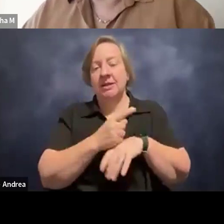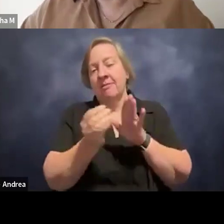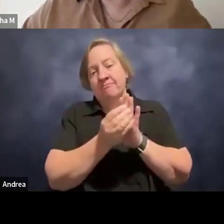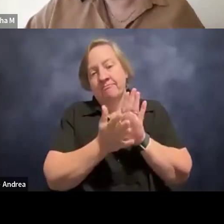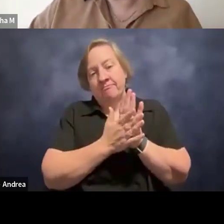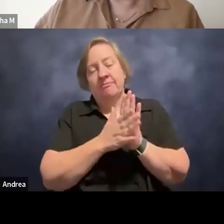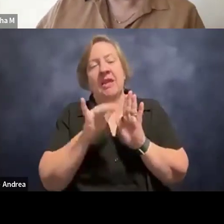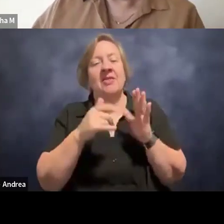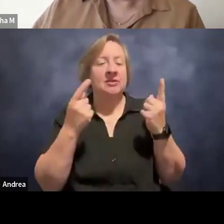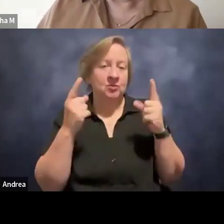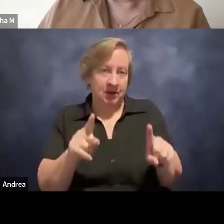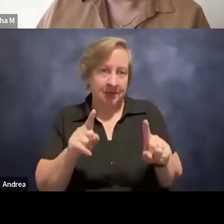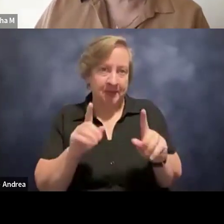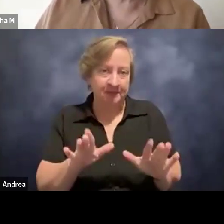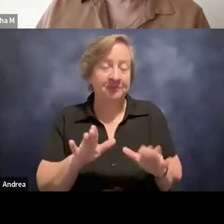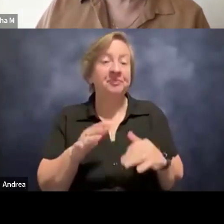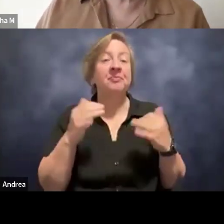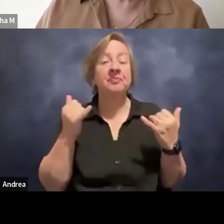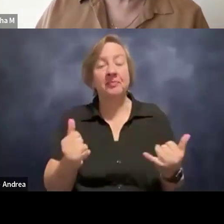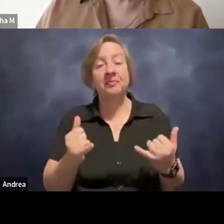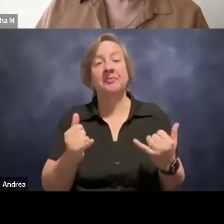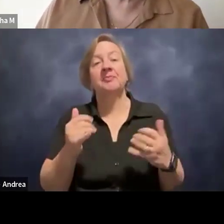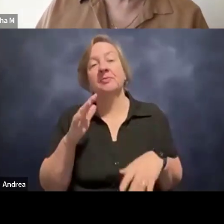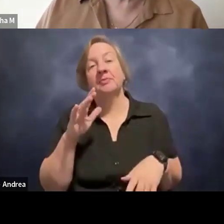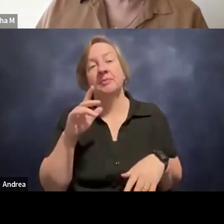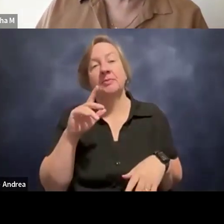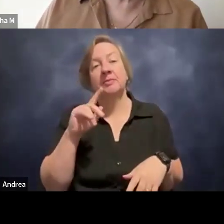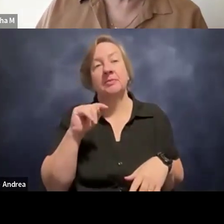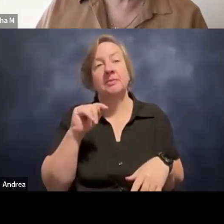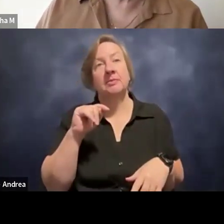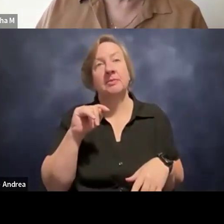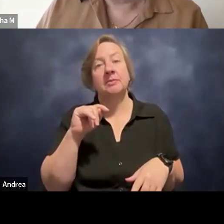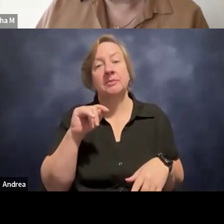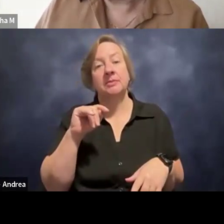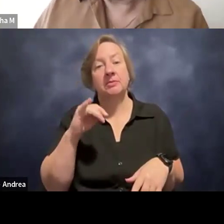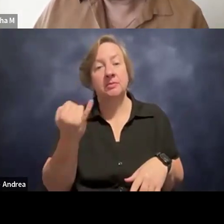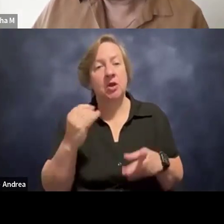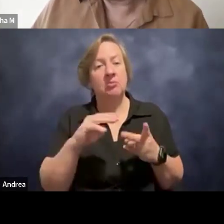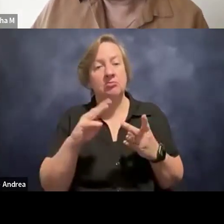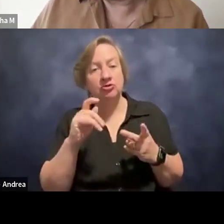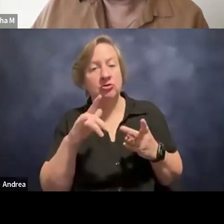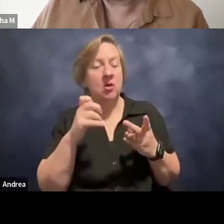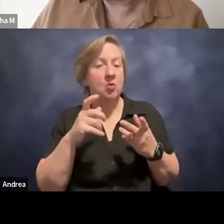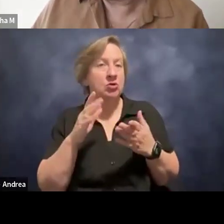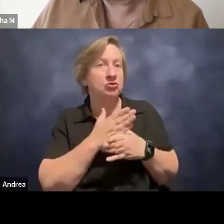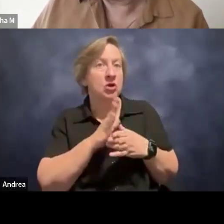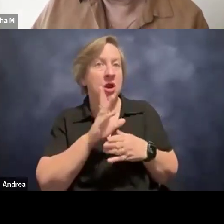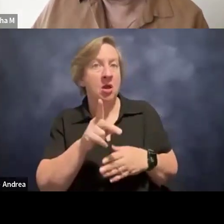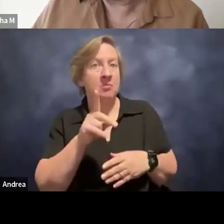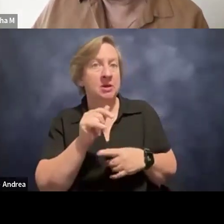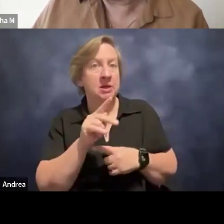what's happening with that. And now I'm going to ask Tisha and Michelle if you want to share updates. I know this committee's